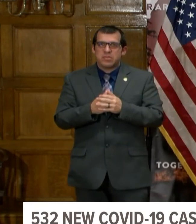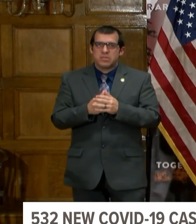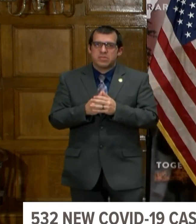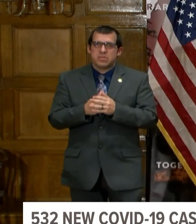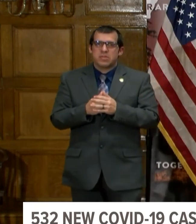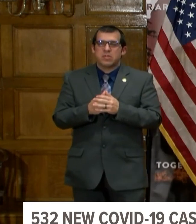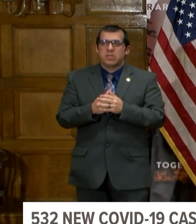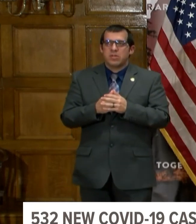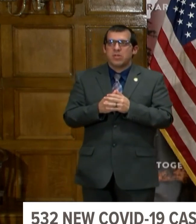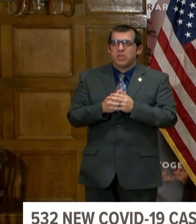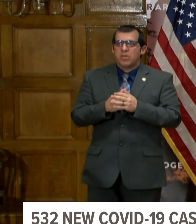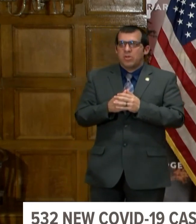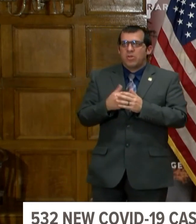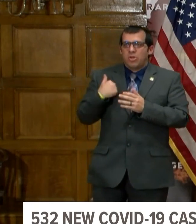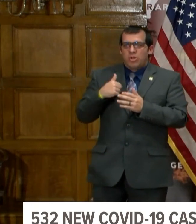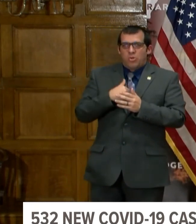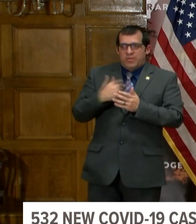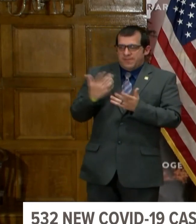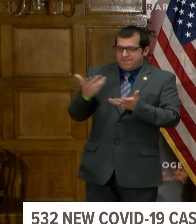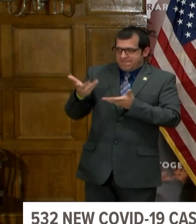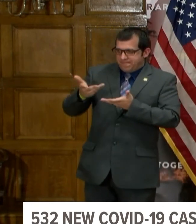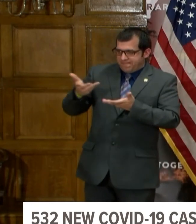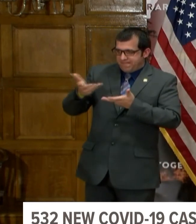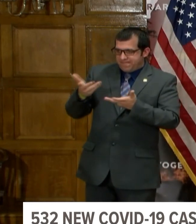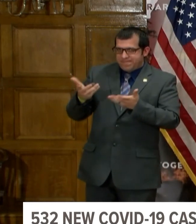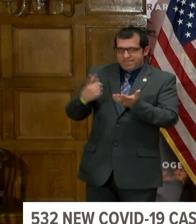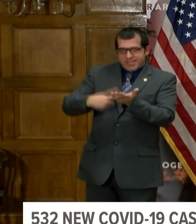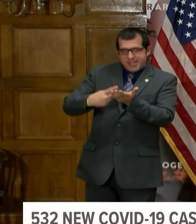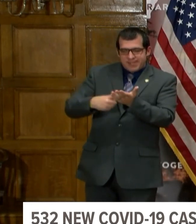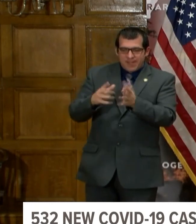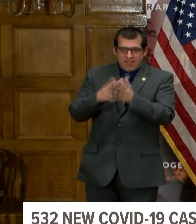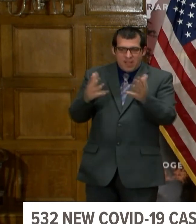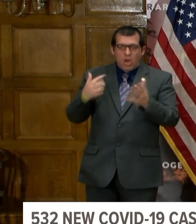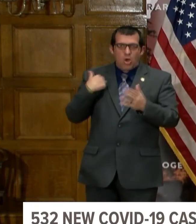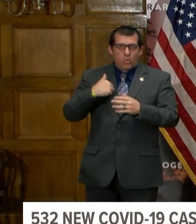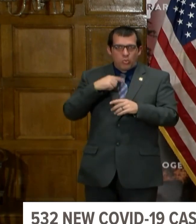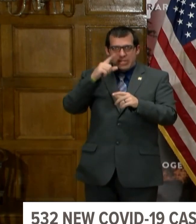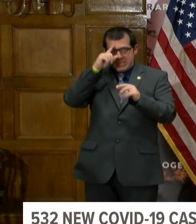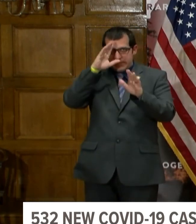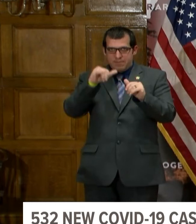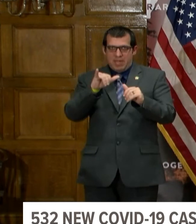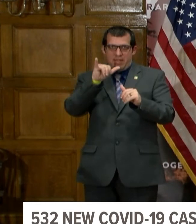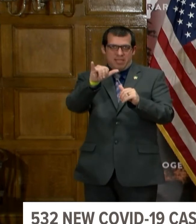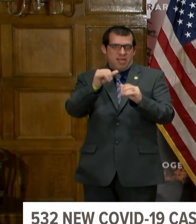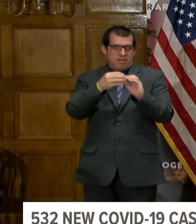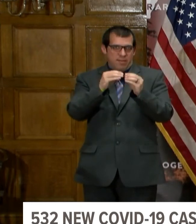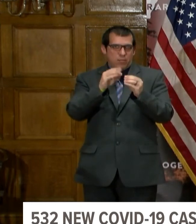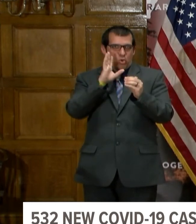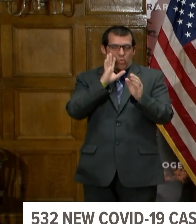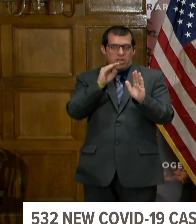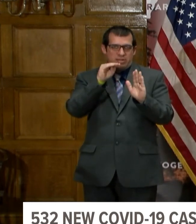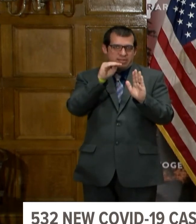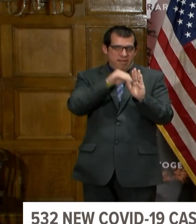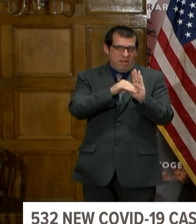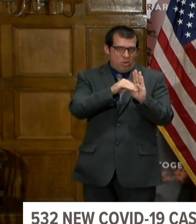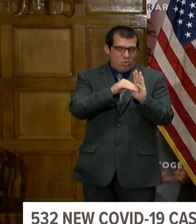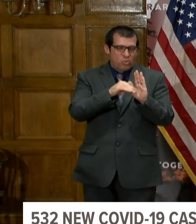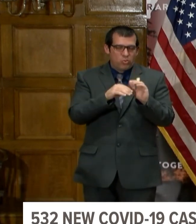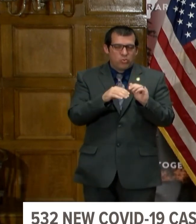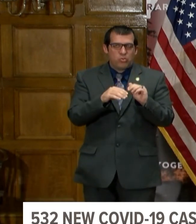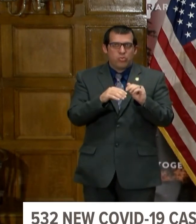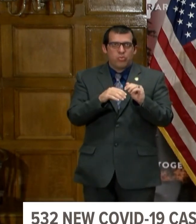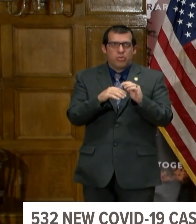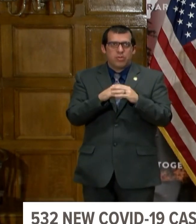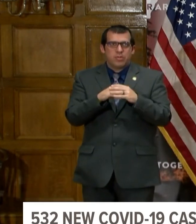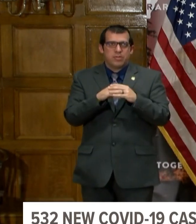We've talked about that a lot, and we're expecting that number to go down, just in terms of we've